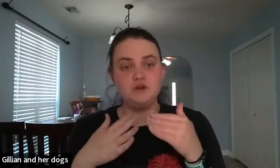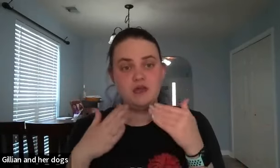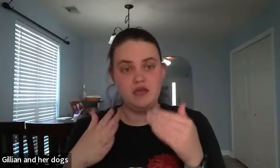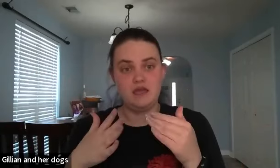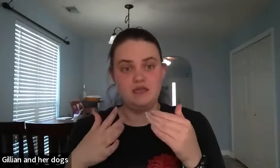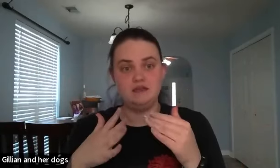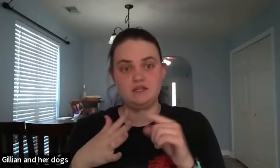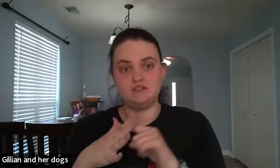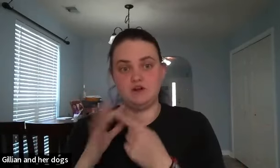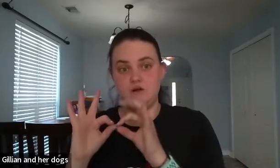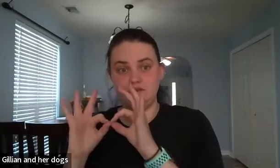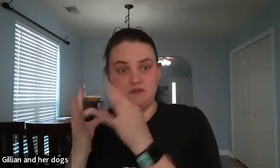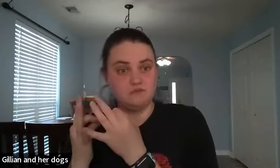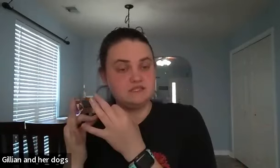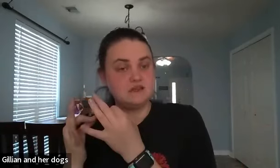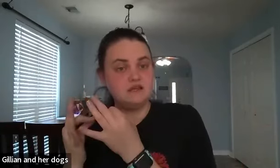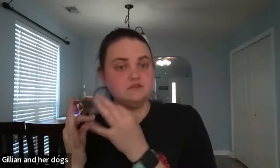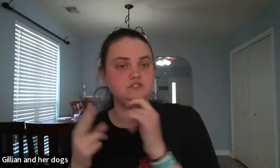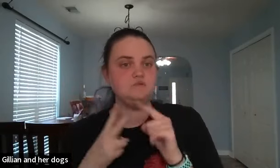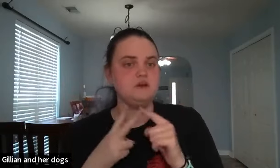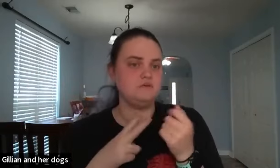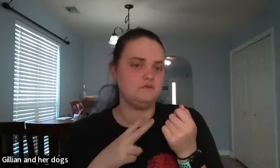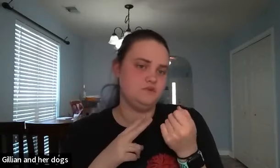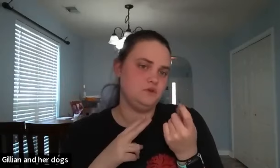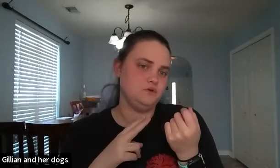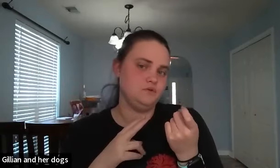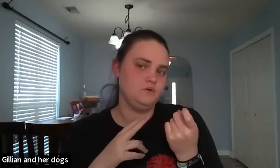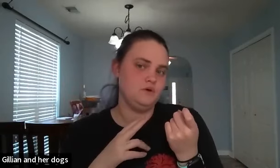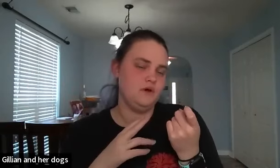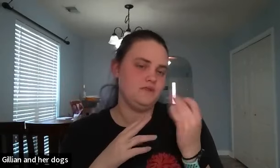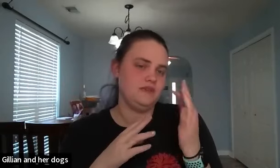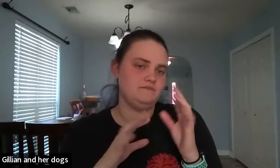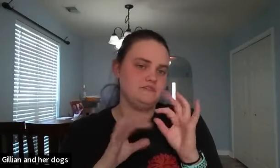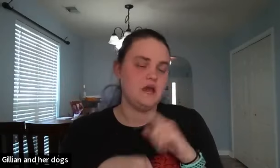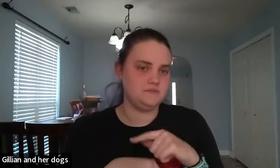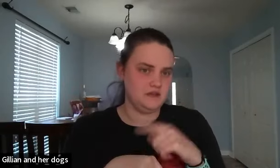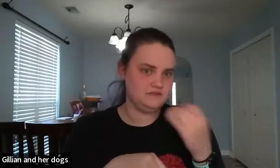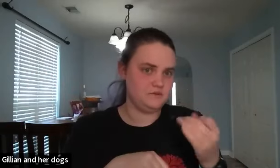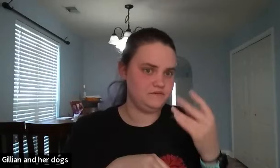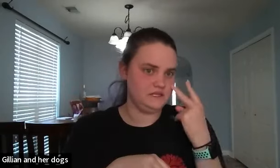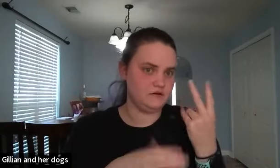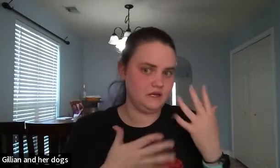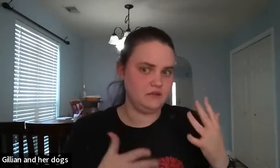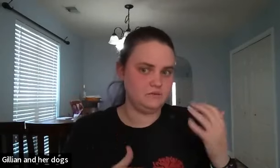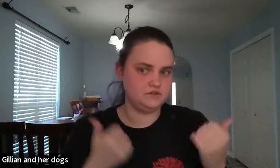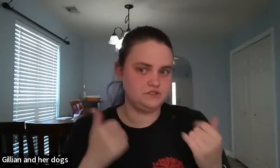go ahead and start on the family signs, or do you want to review the time signs that we've seen already? Which would y'all